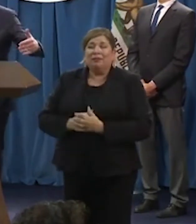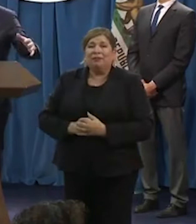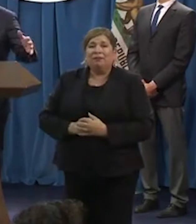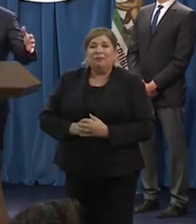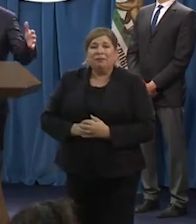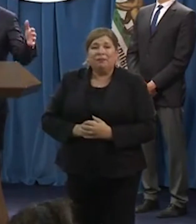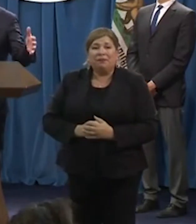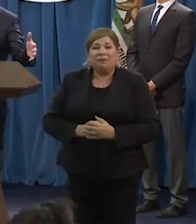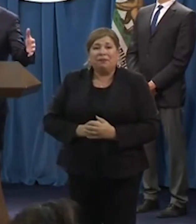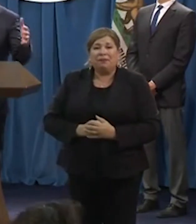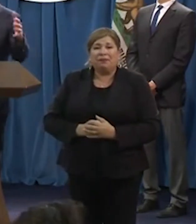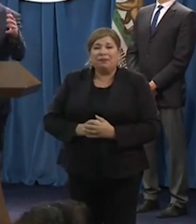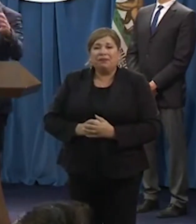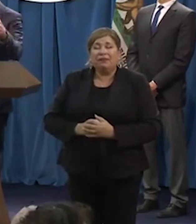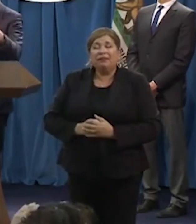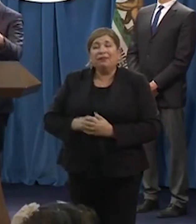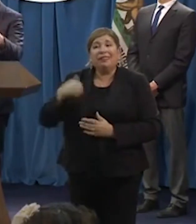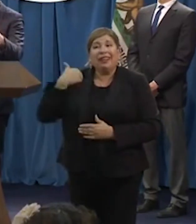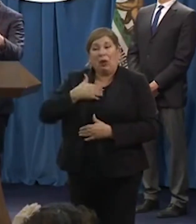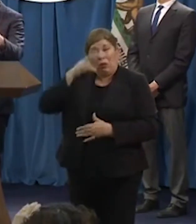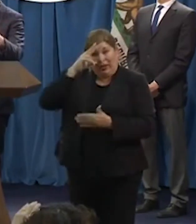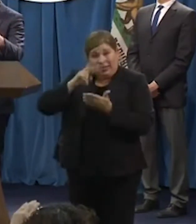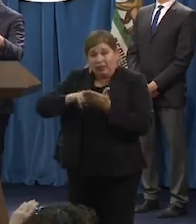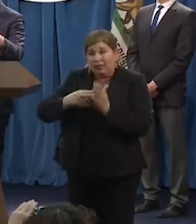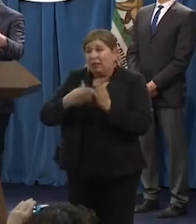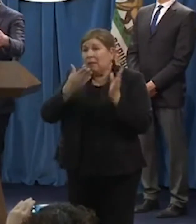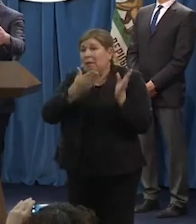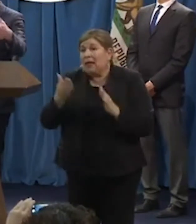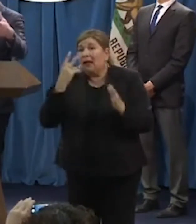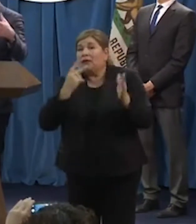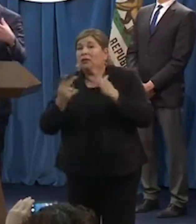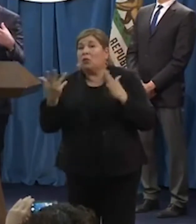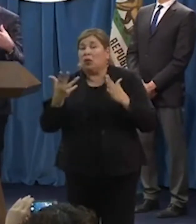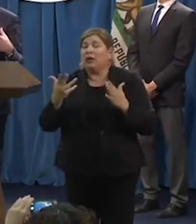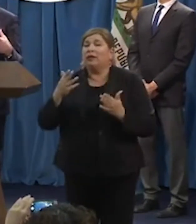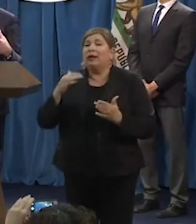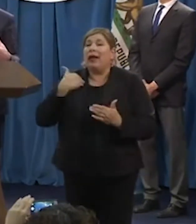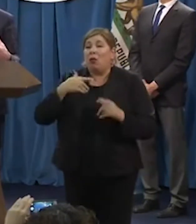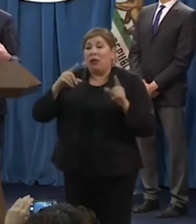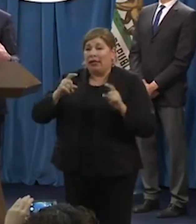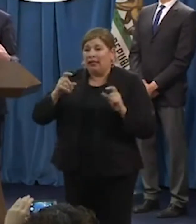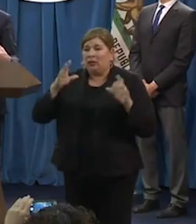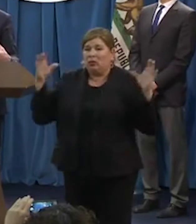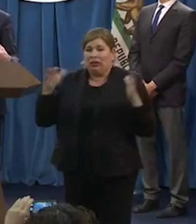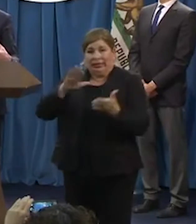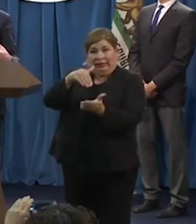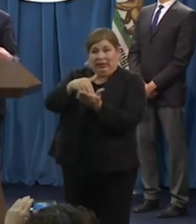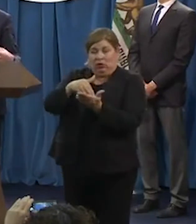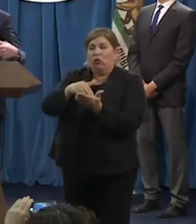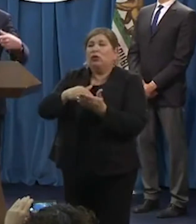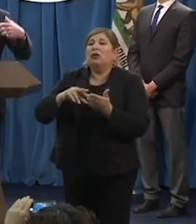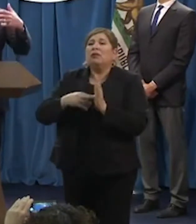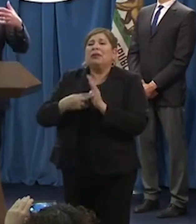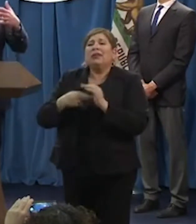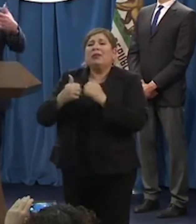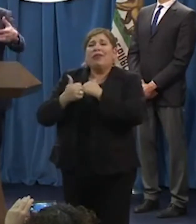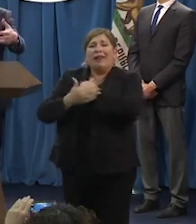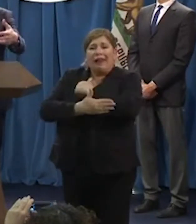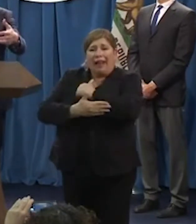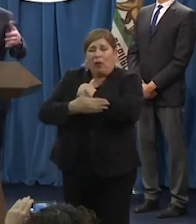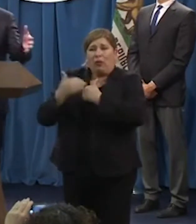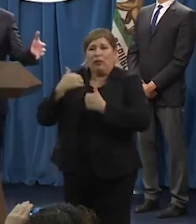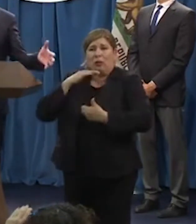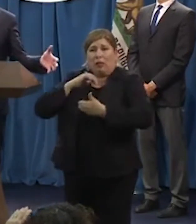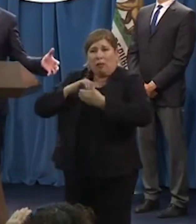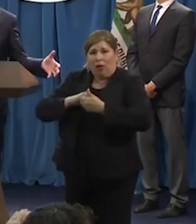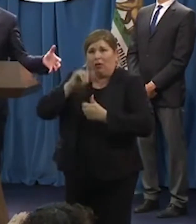where we're going, is to centralize our testing capacity, to partner with our counties, and to provide